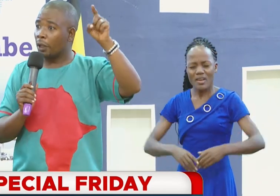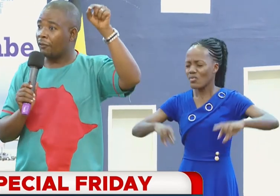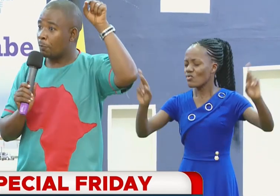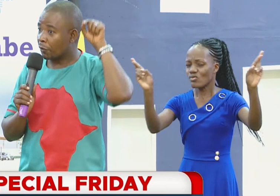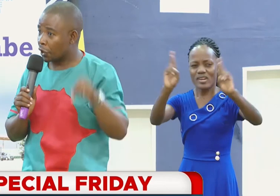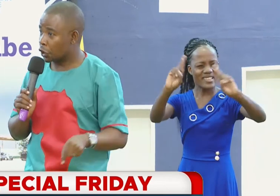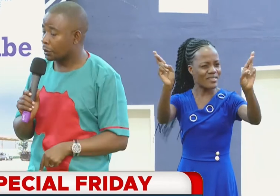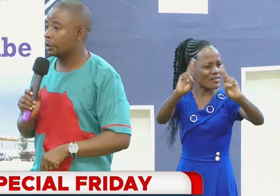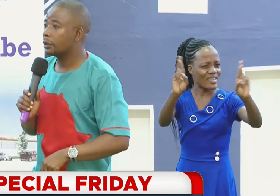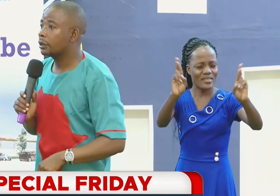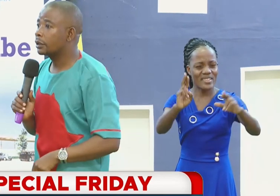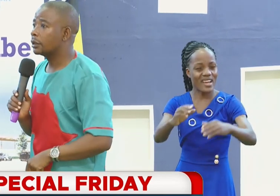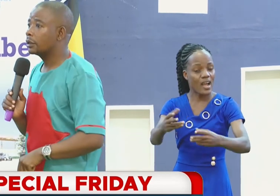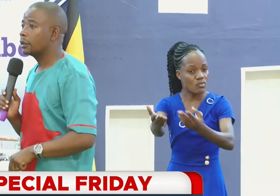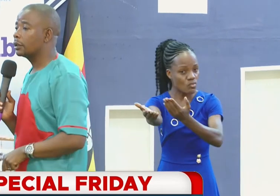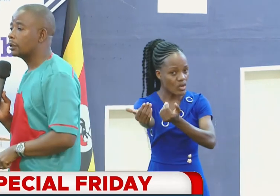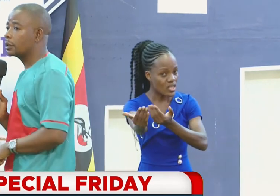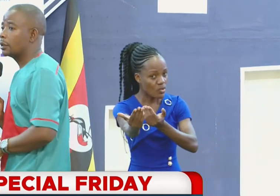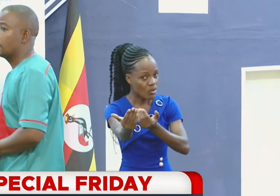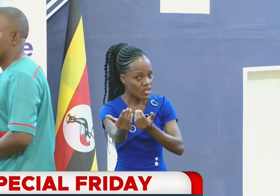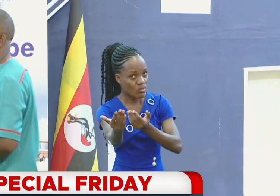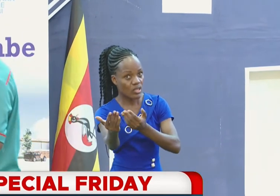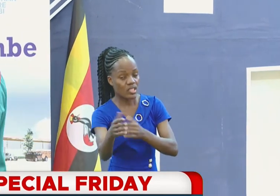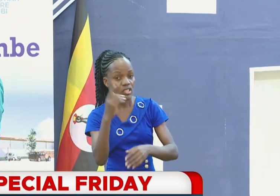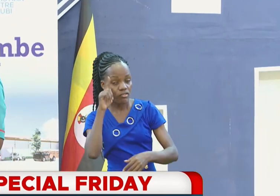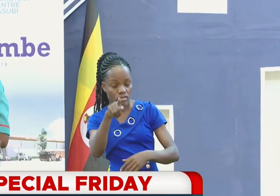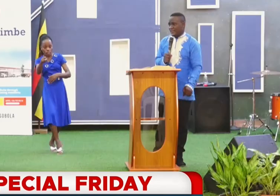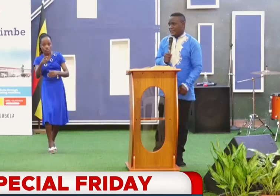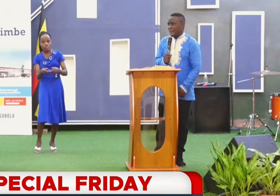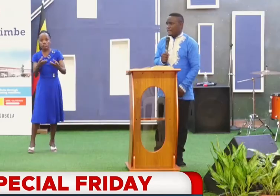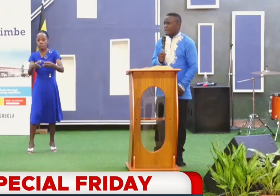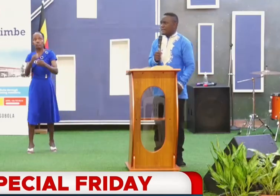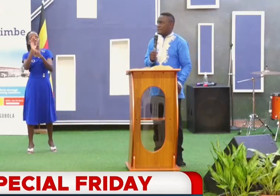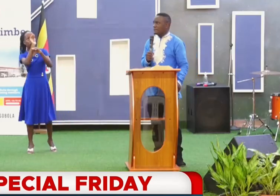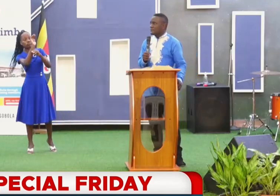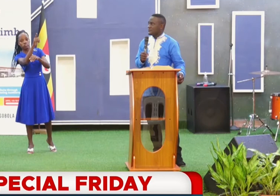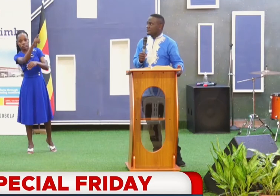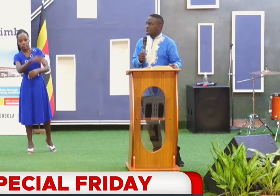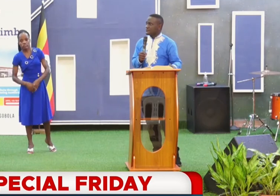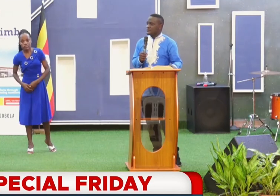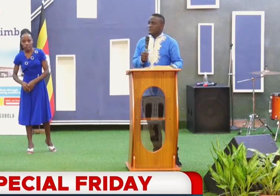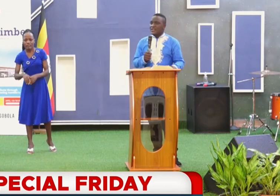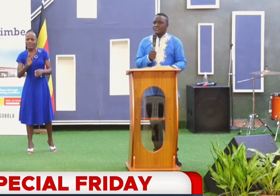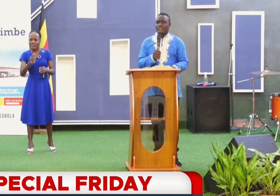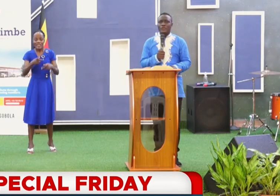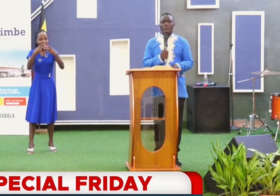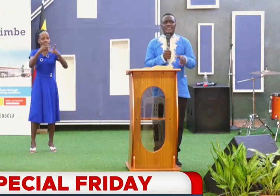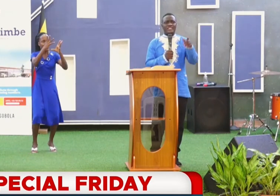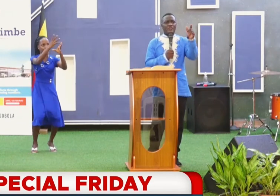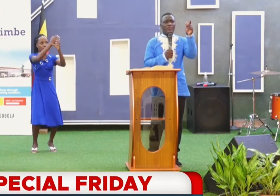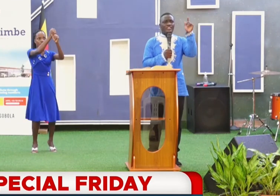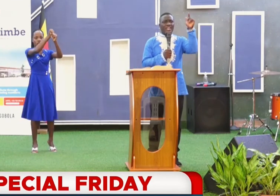be called for provision. Agwani dokuyitibwa aje agabirire. Come on. Raise your trust unto him.